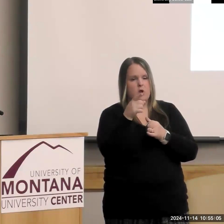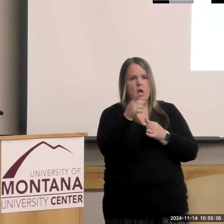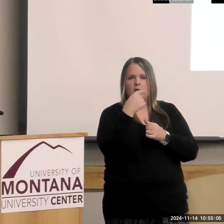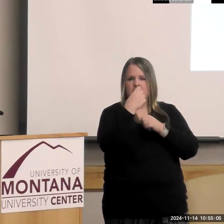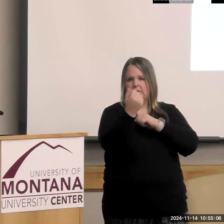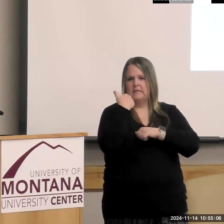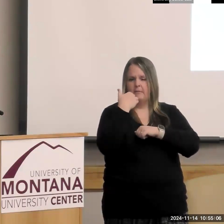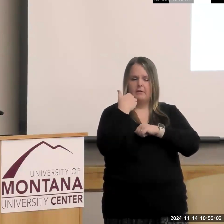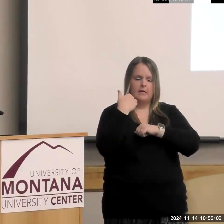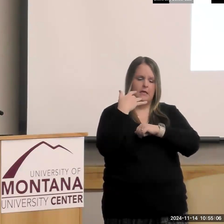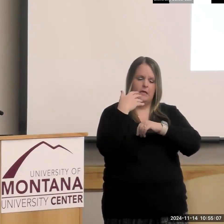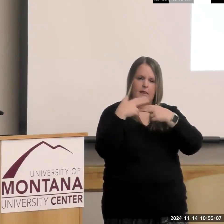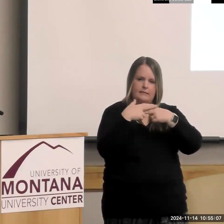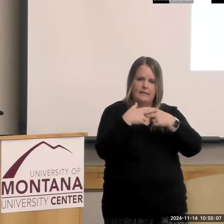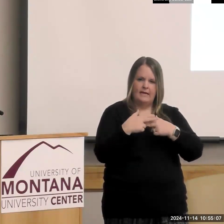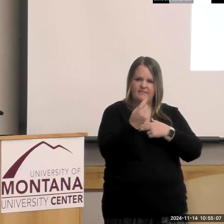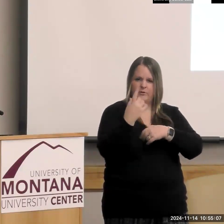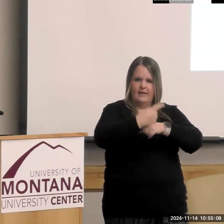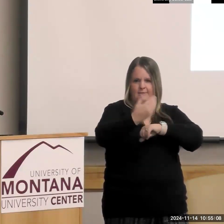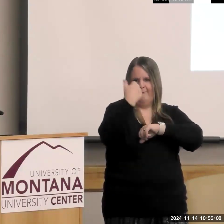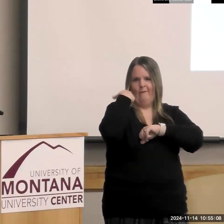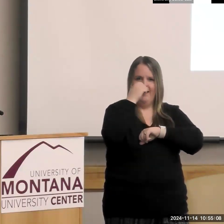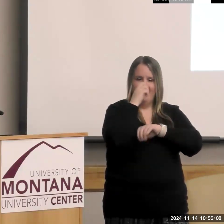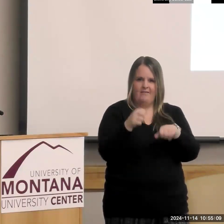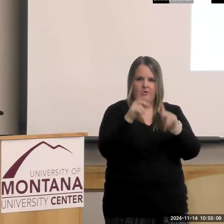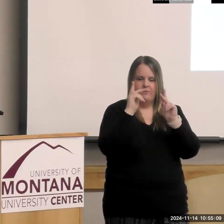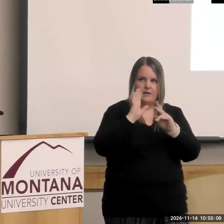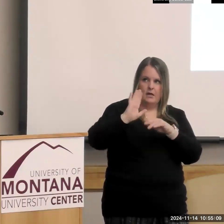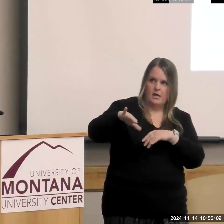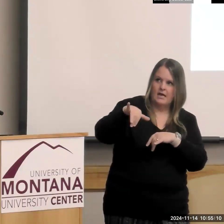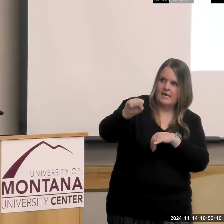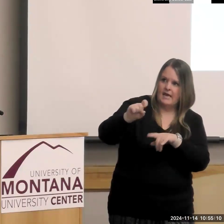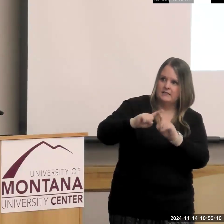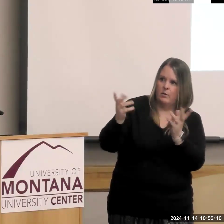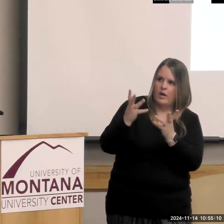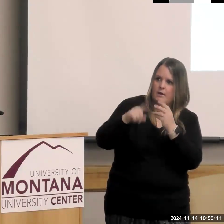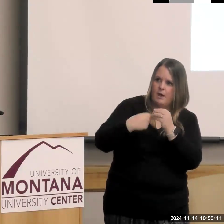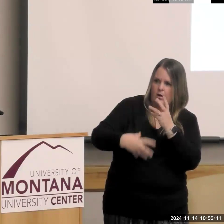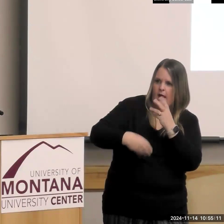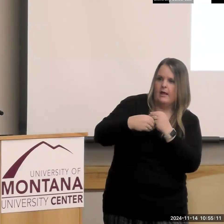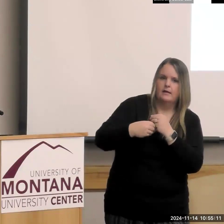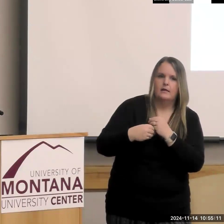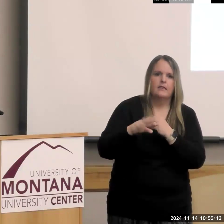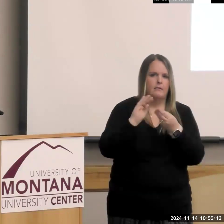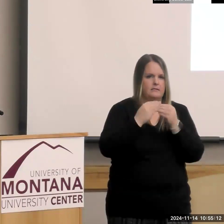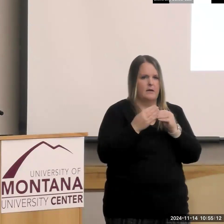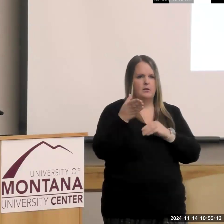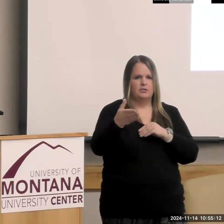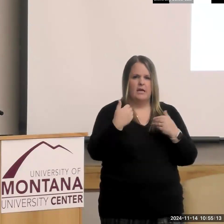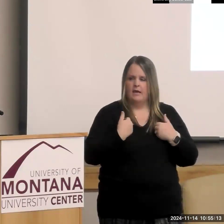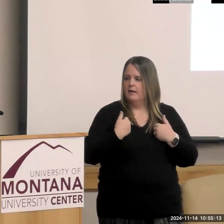these slides a couple of days ago, and I didn't have a chance to get back and say yes, but what about? There was a number that she had there that